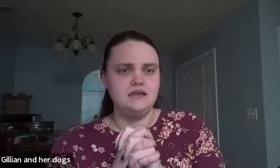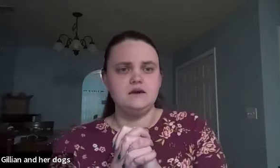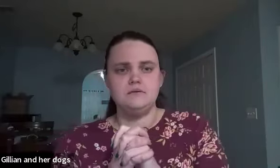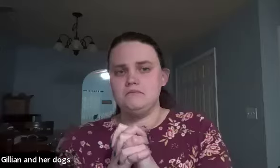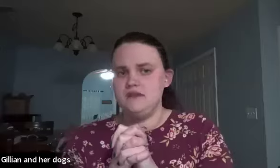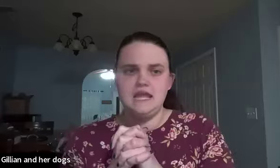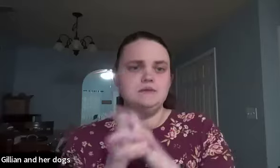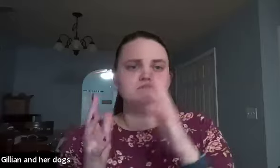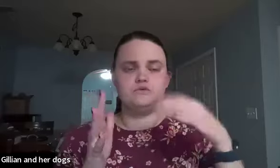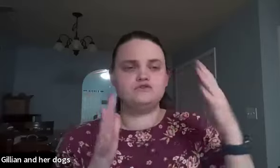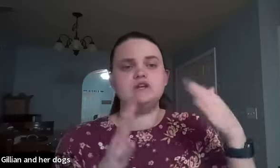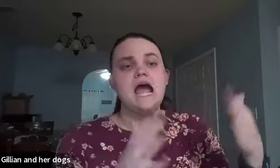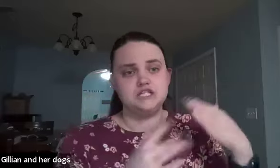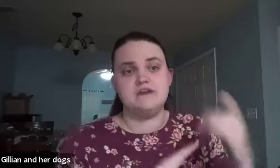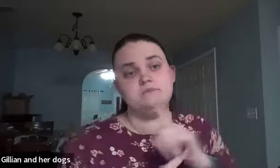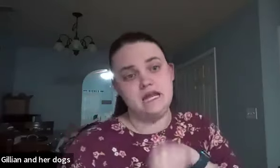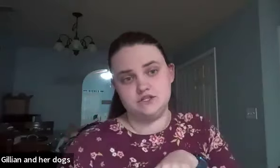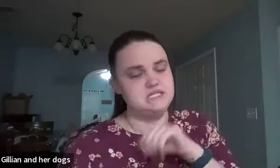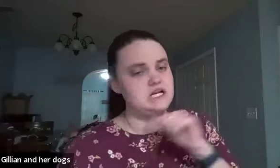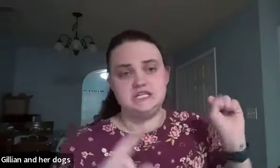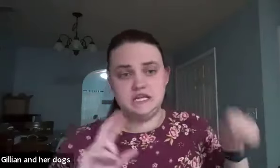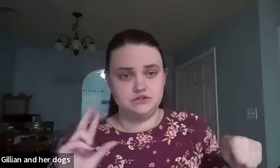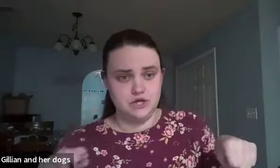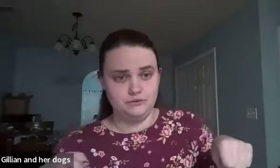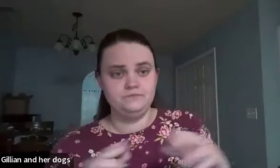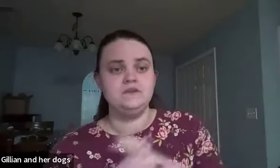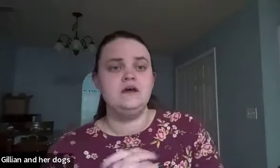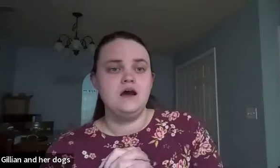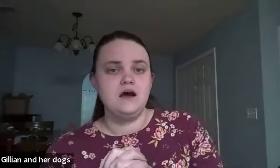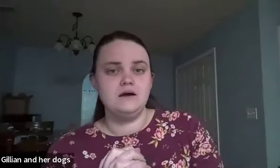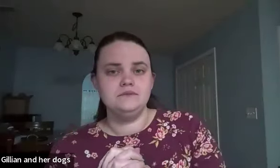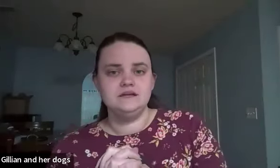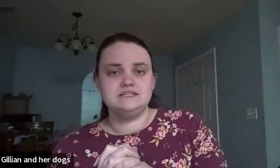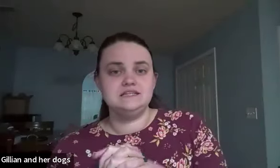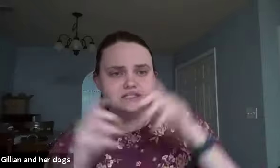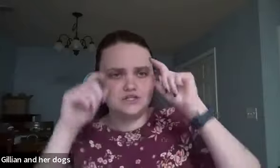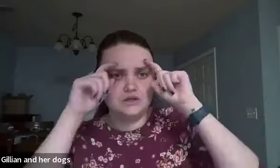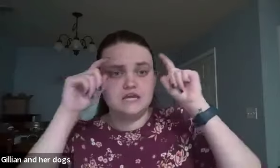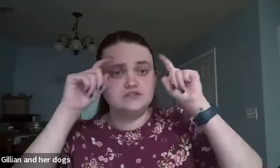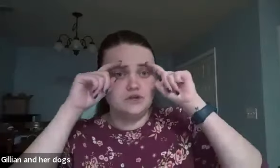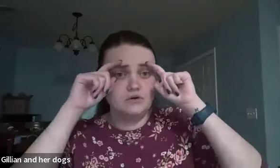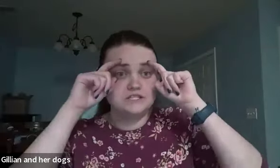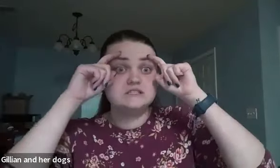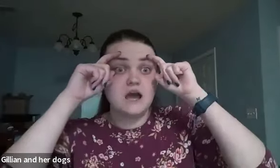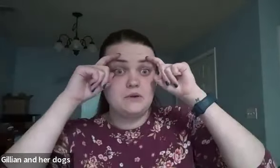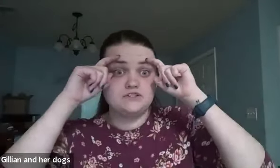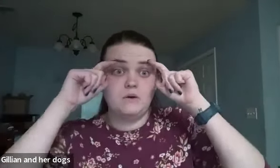like names, or there's going to actually have to be an answer. It's not just a yes or no. Because yes or no questions, eyebrows go